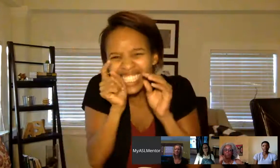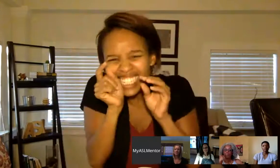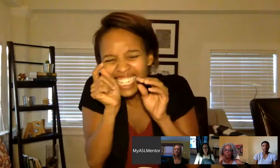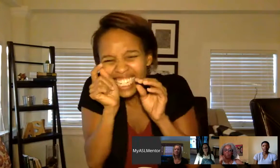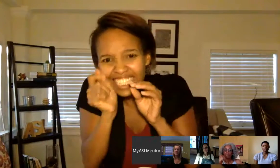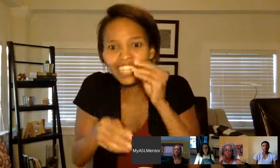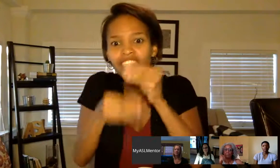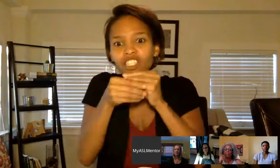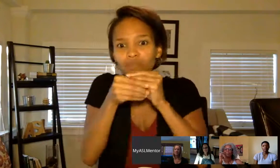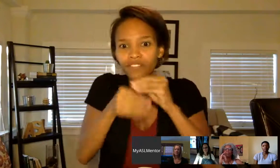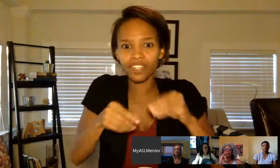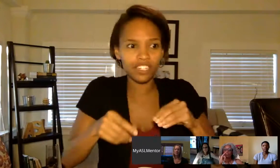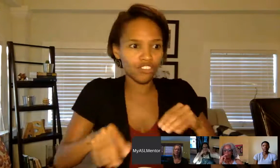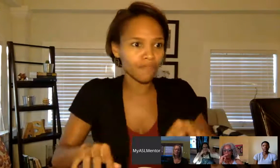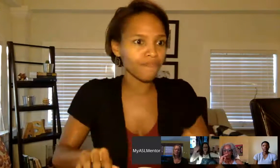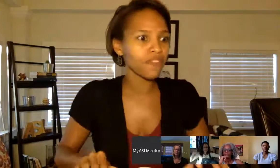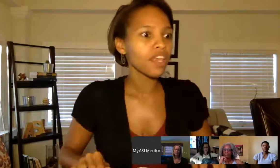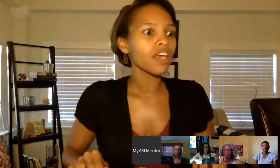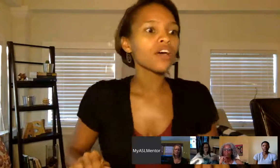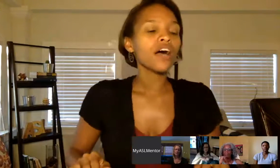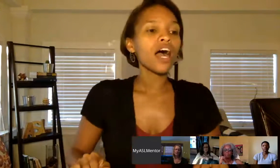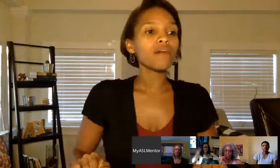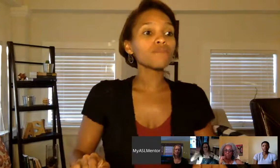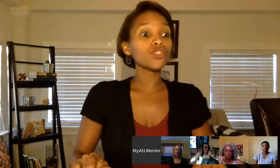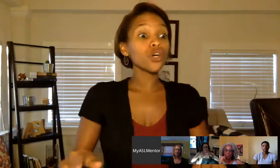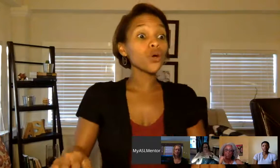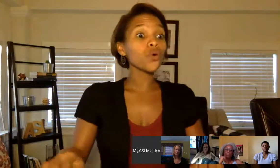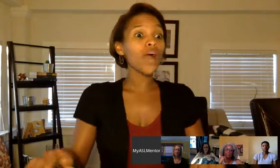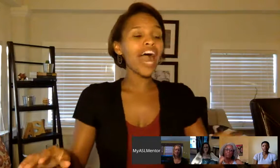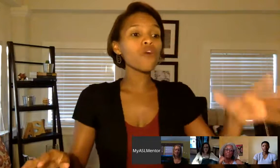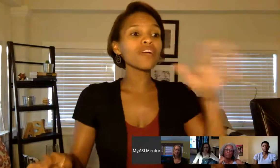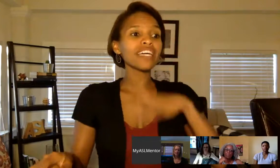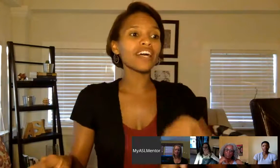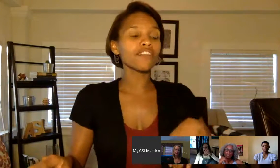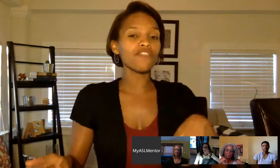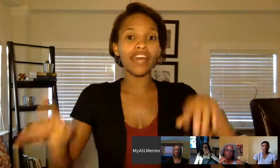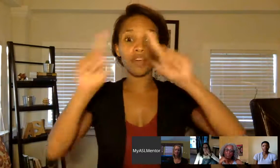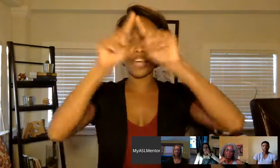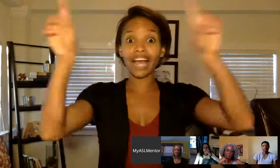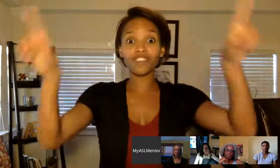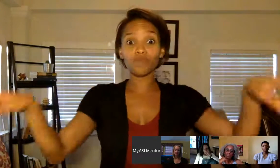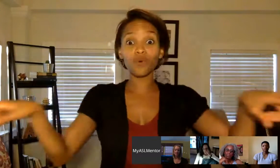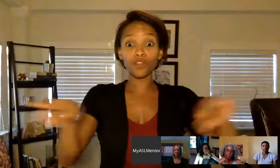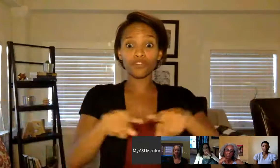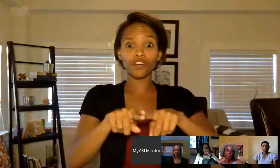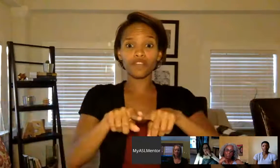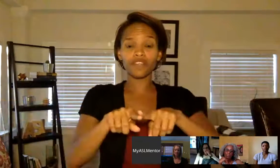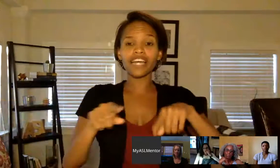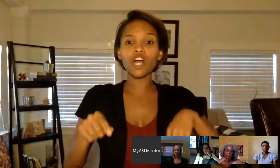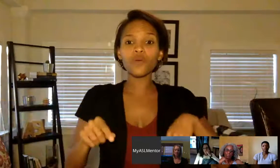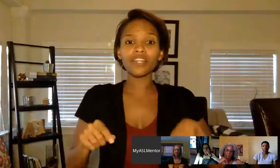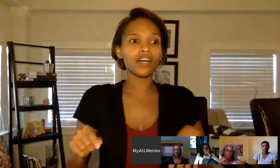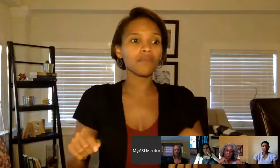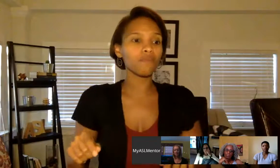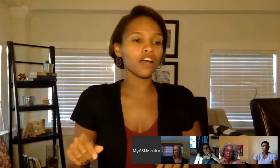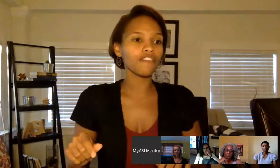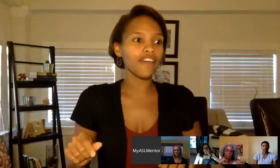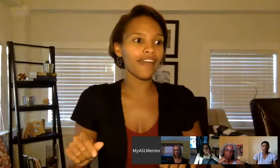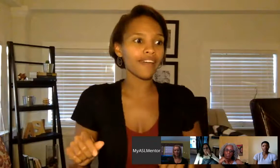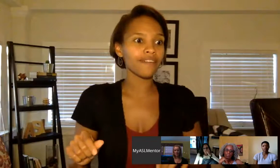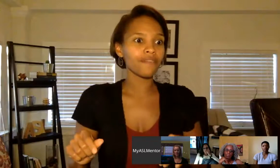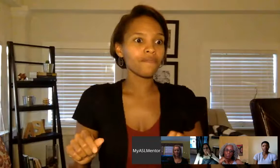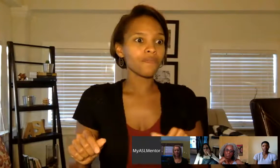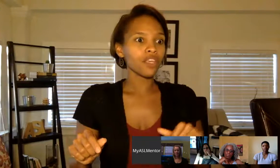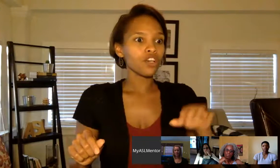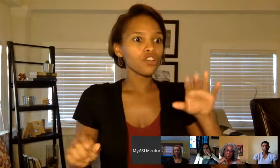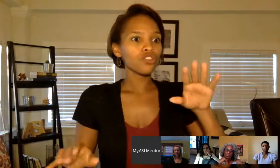is a teeny tiny little bit of an addition. So how are we going to convey? We have this board in front of us. How are we going to